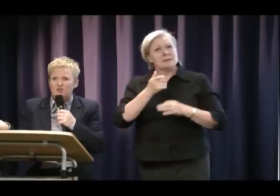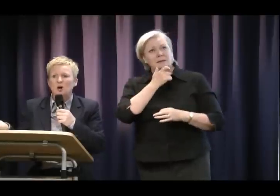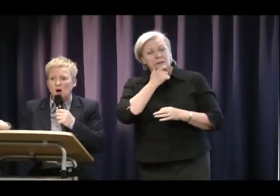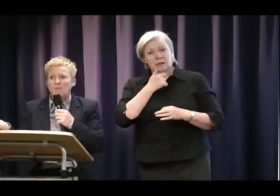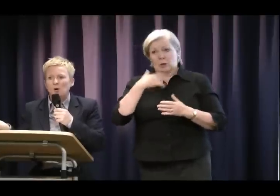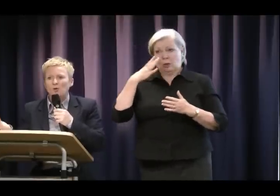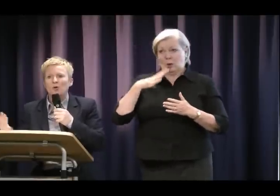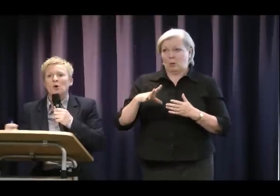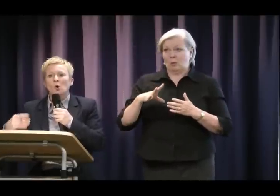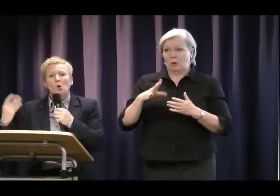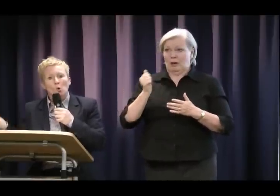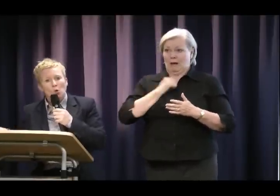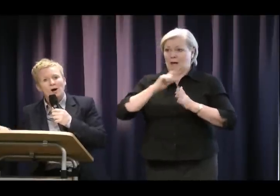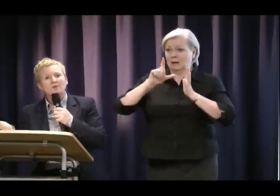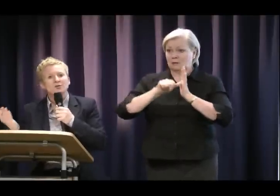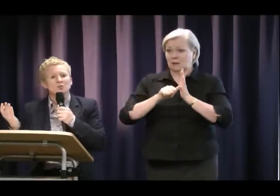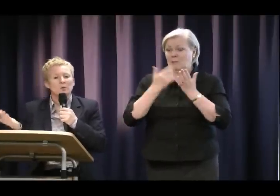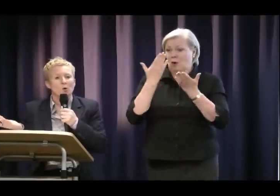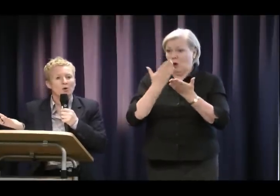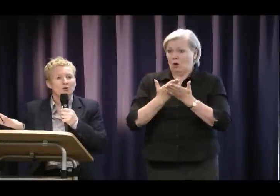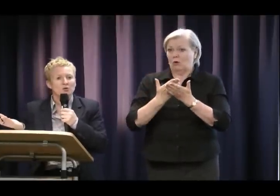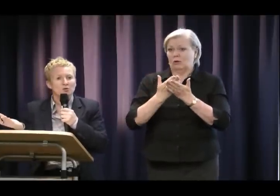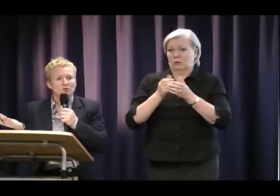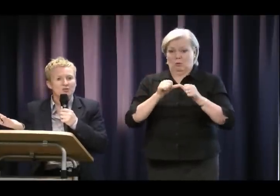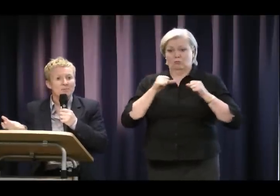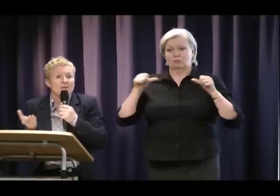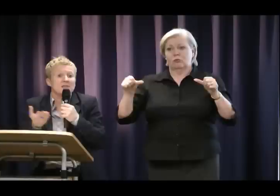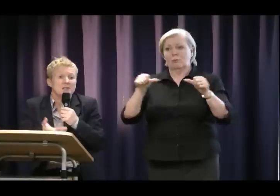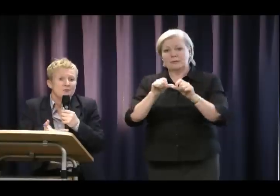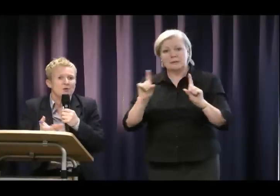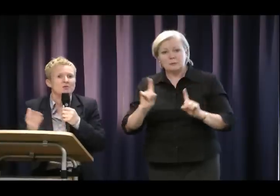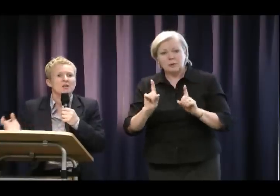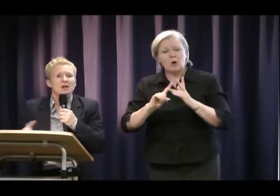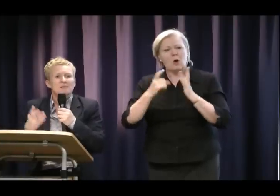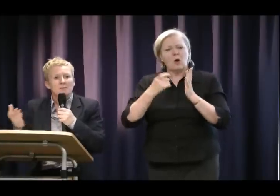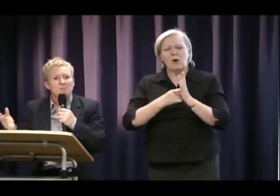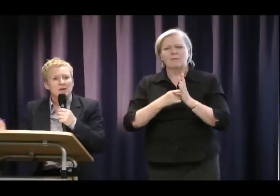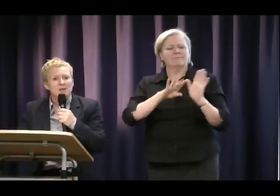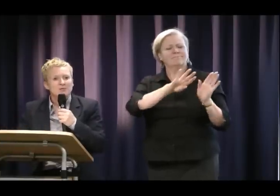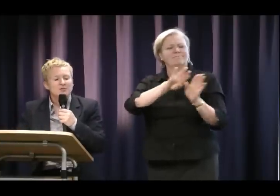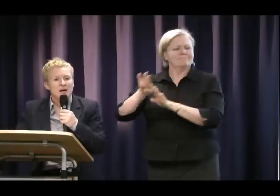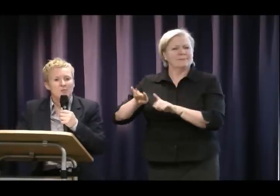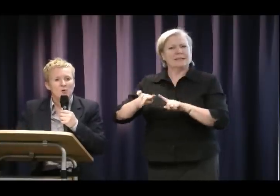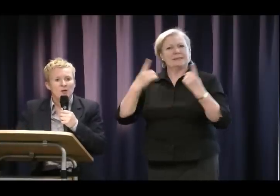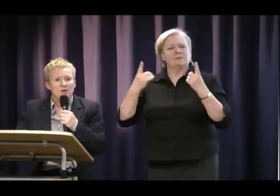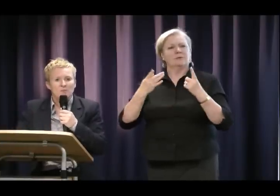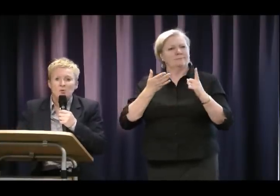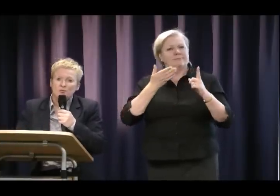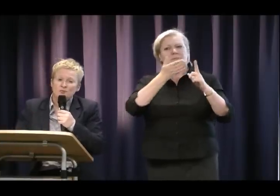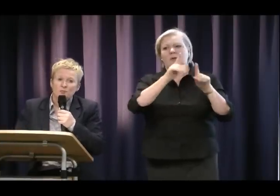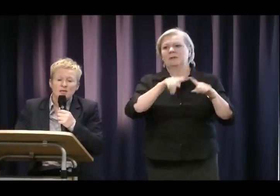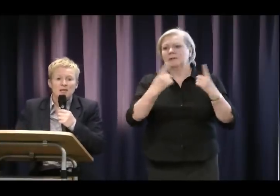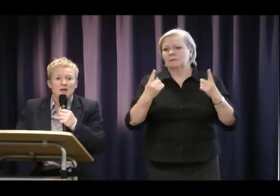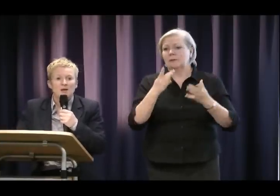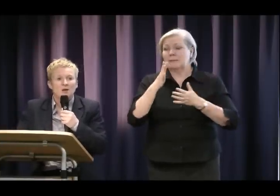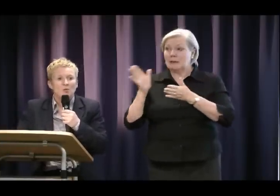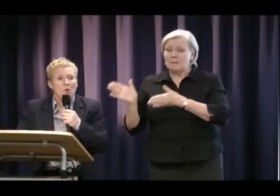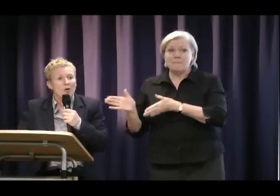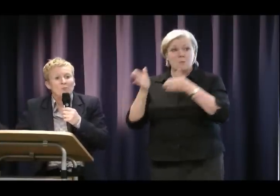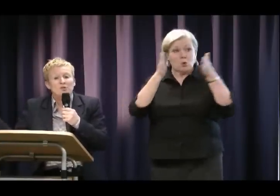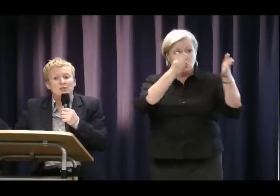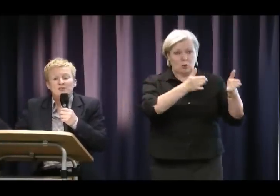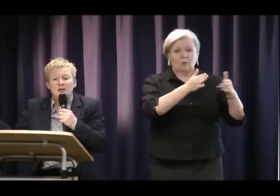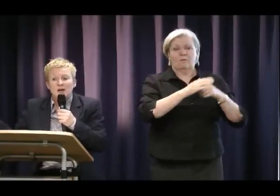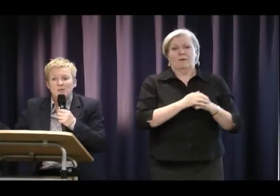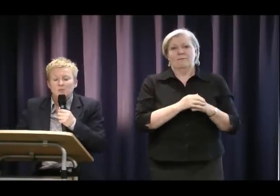spending our time on? Or do we want to do something different that means that we moved from here?